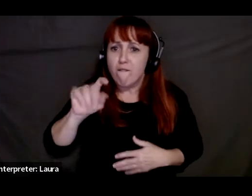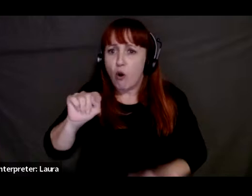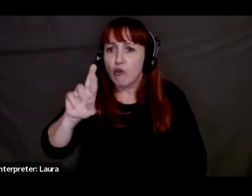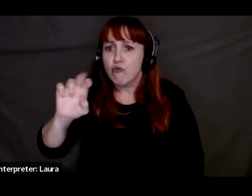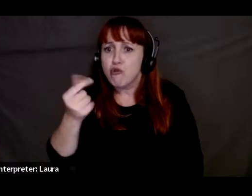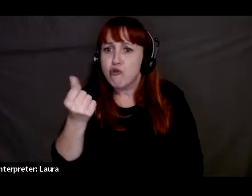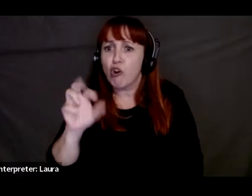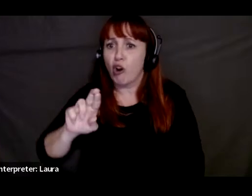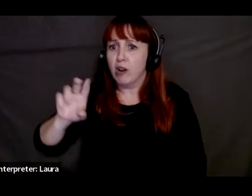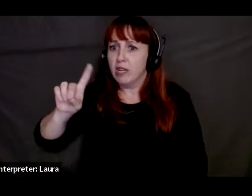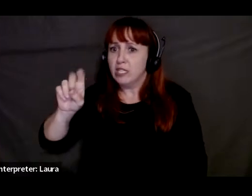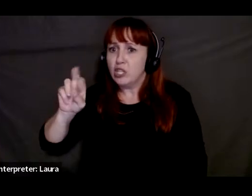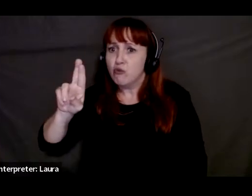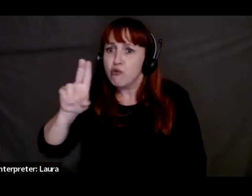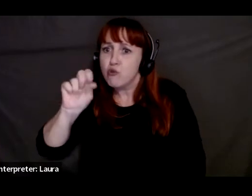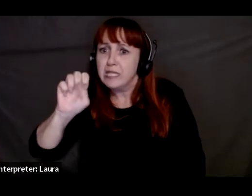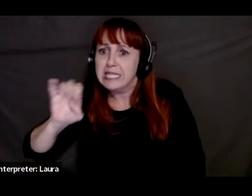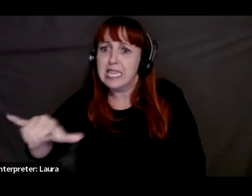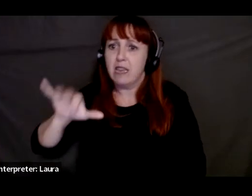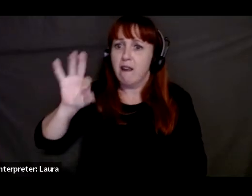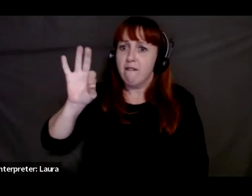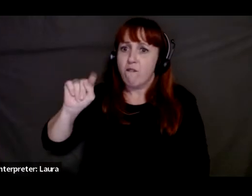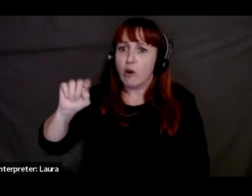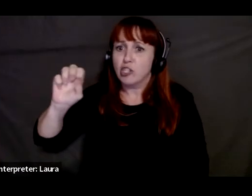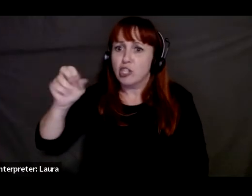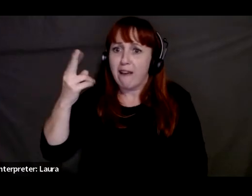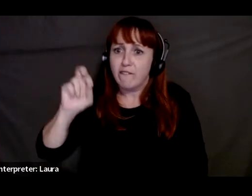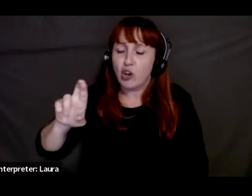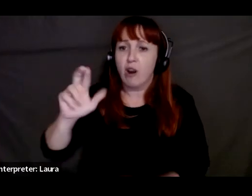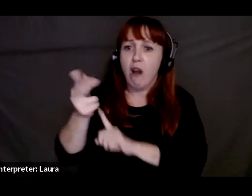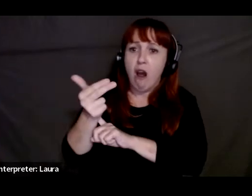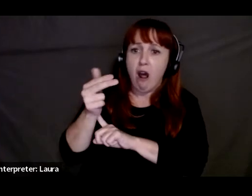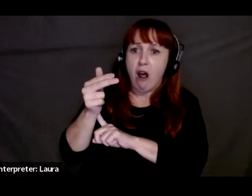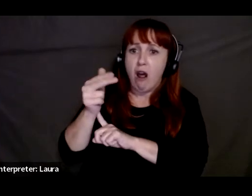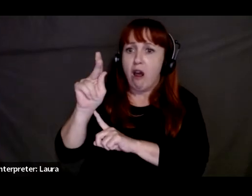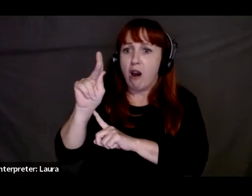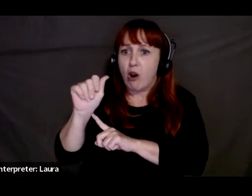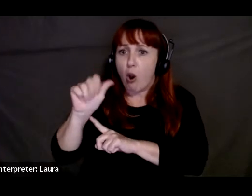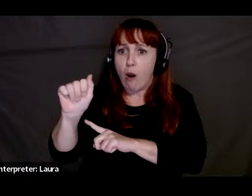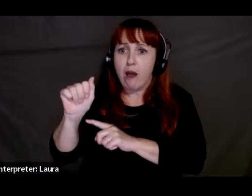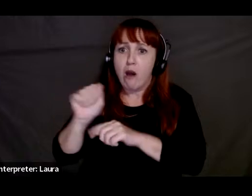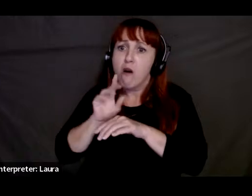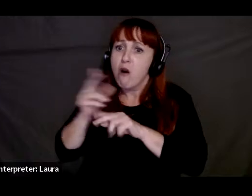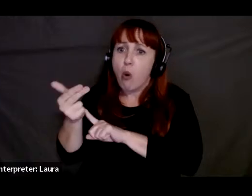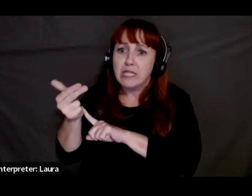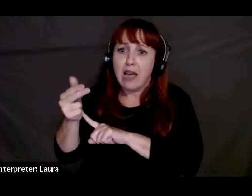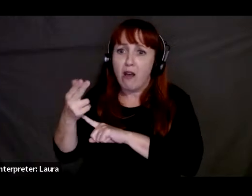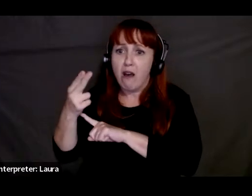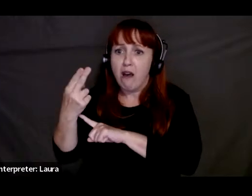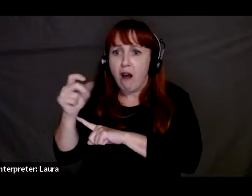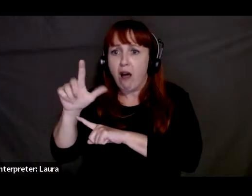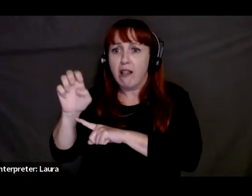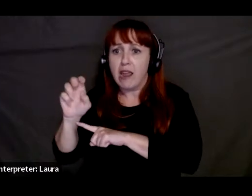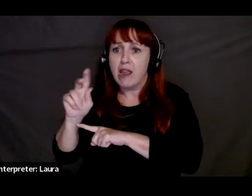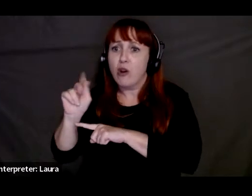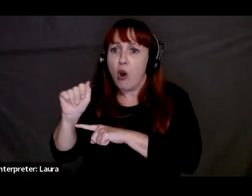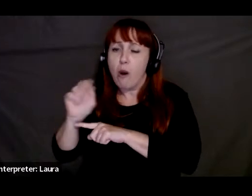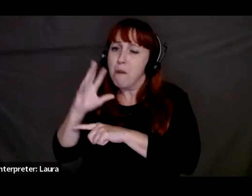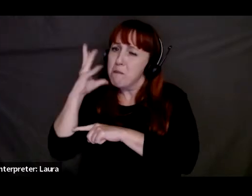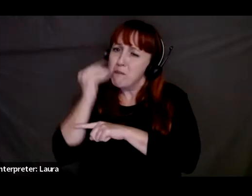Fort DeRossi, Fort Shafter, Halekoa Hotel on a beautiful ocean, beautiful